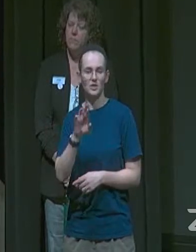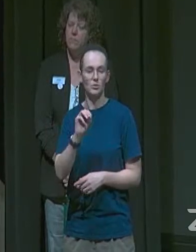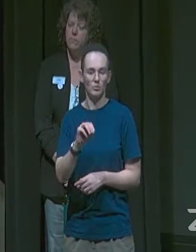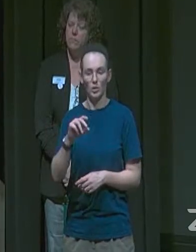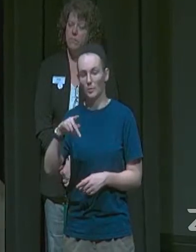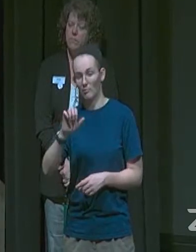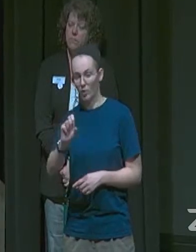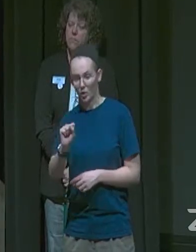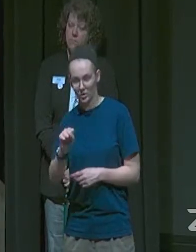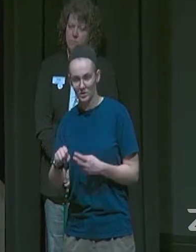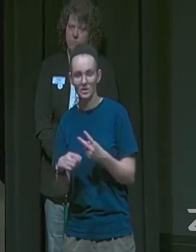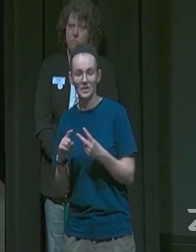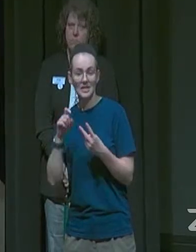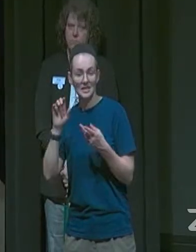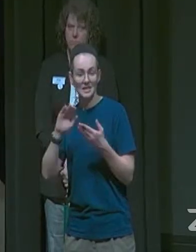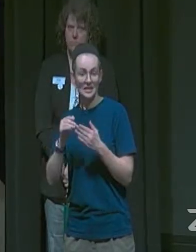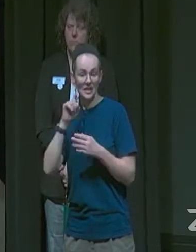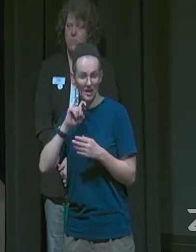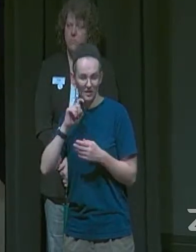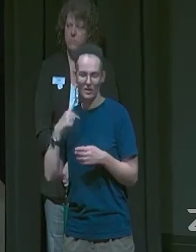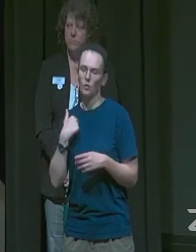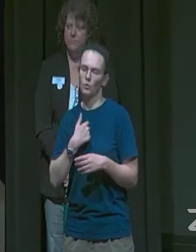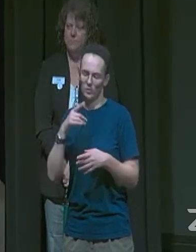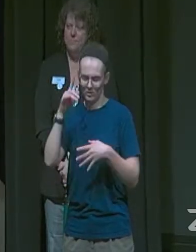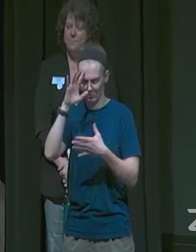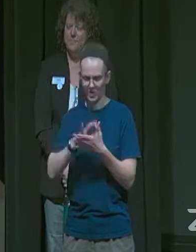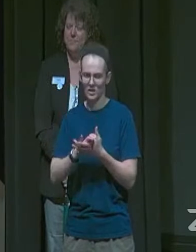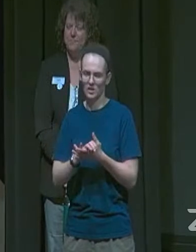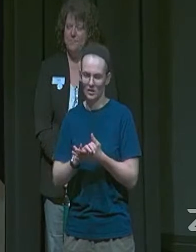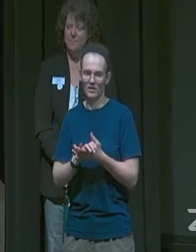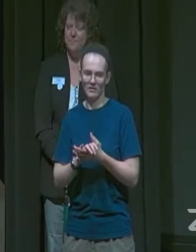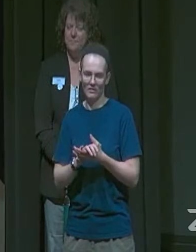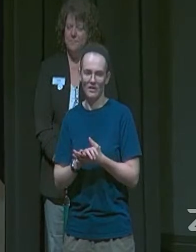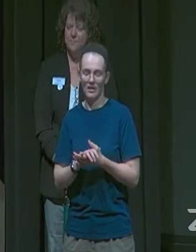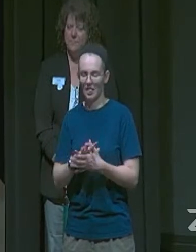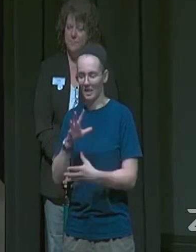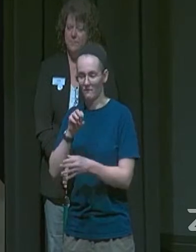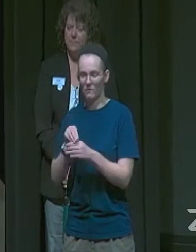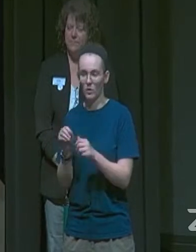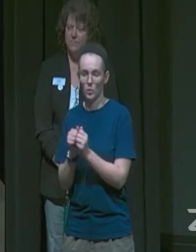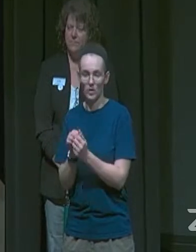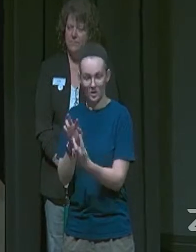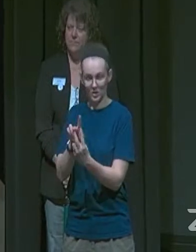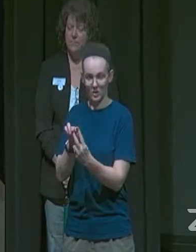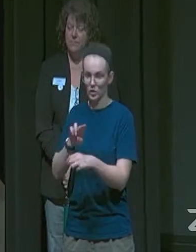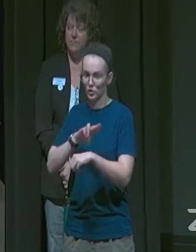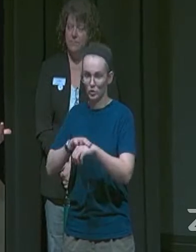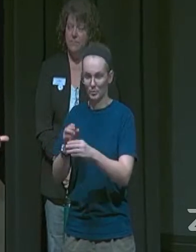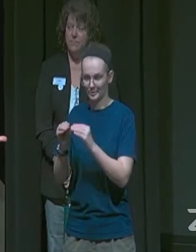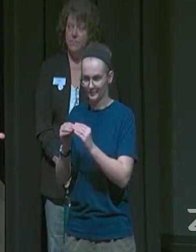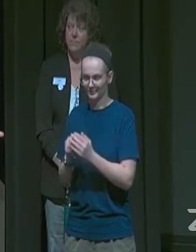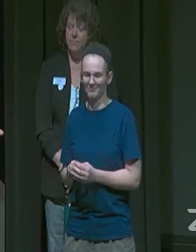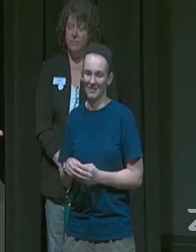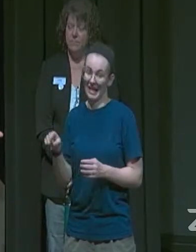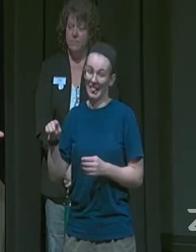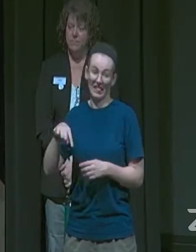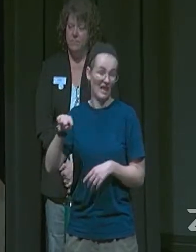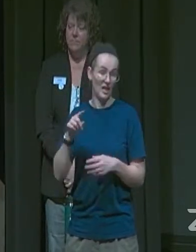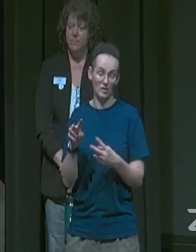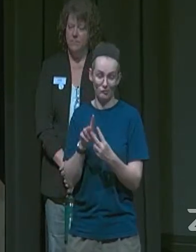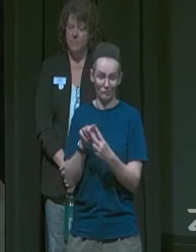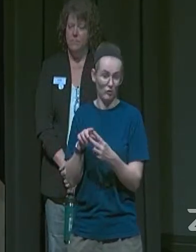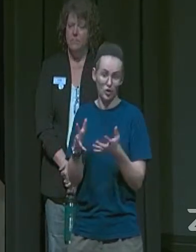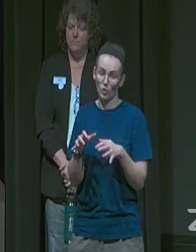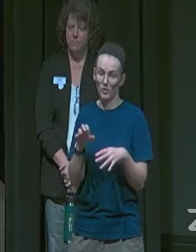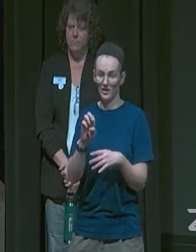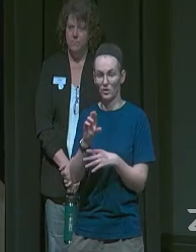our partners, we have complete faith that as part of their normal maintenance, because they don't want erosion anywhere else, because